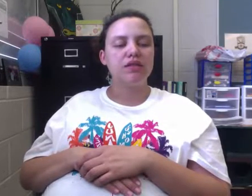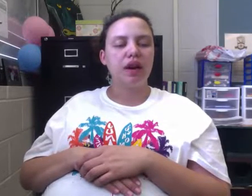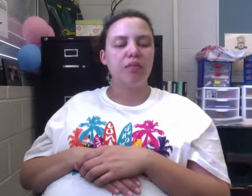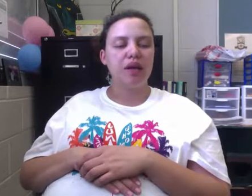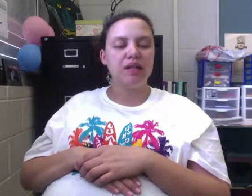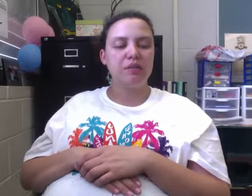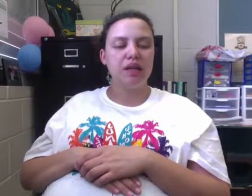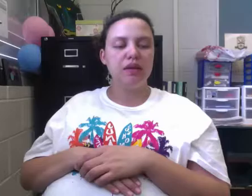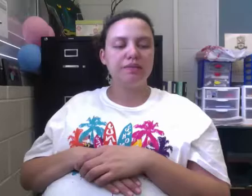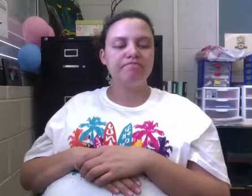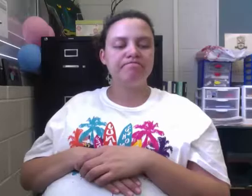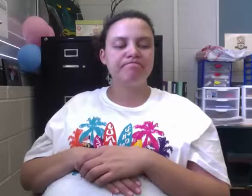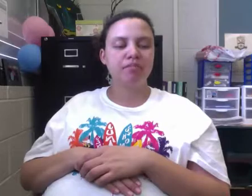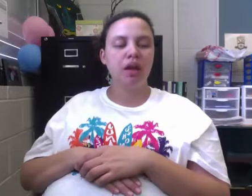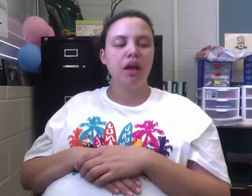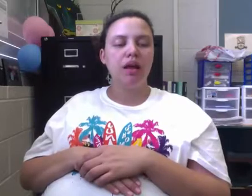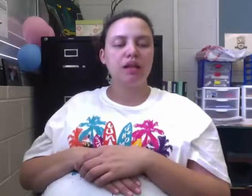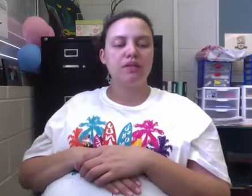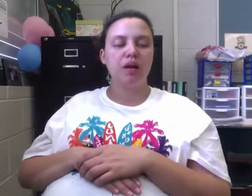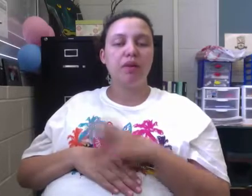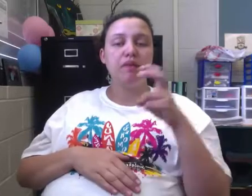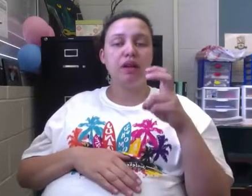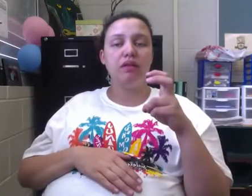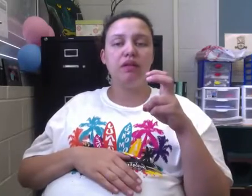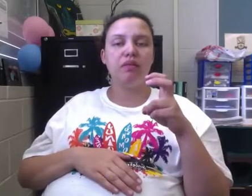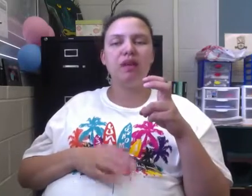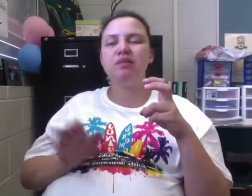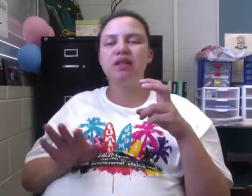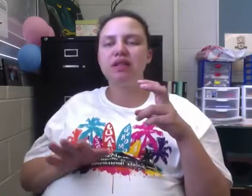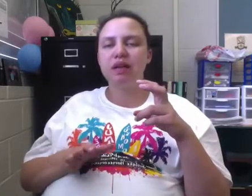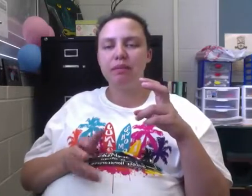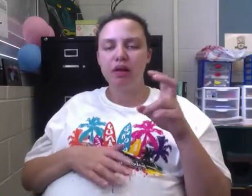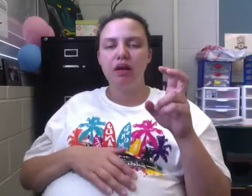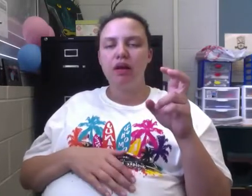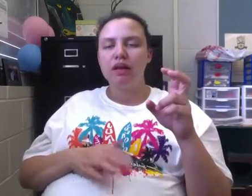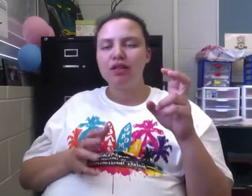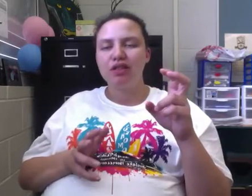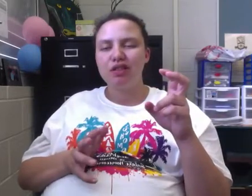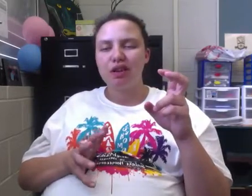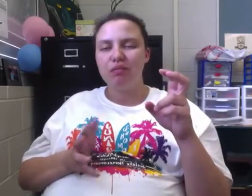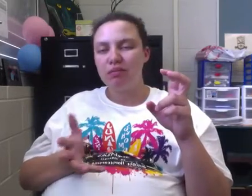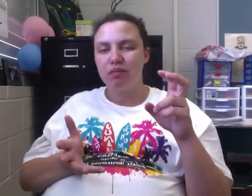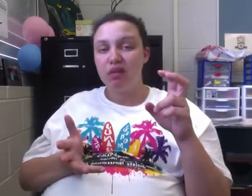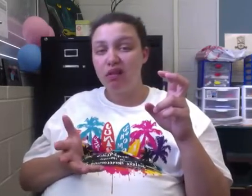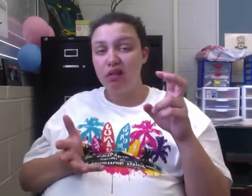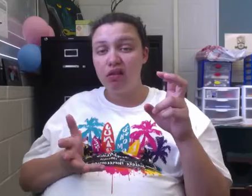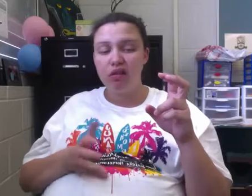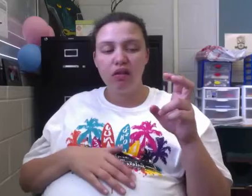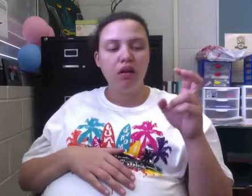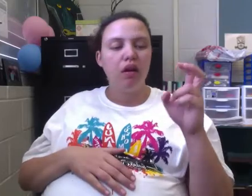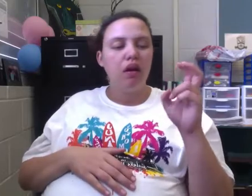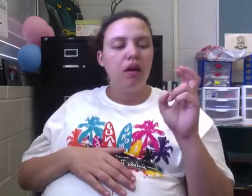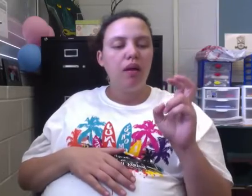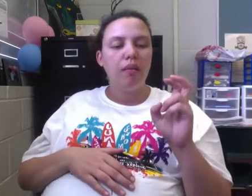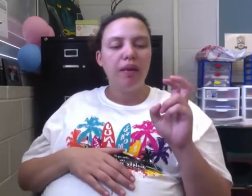Classifier base B, classifier bent V. Base B is the same, they just changed the name. Bent